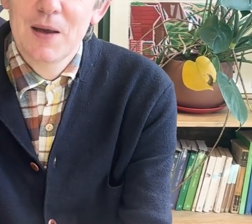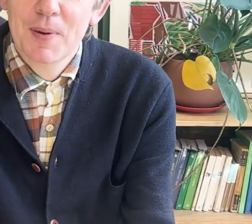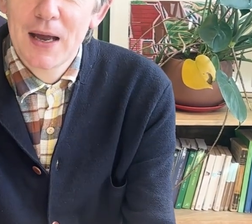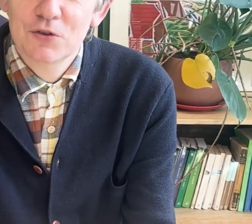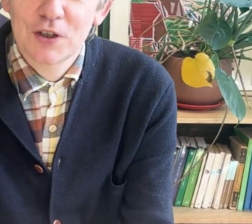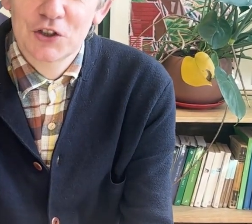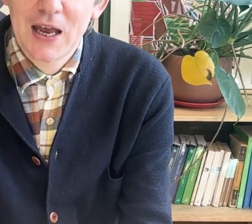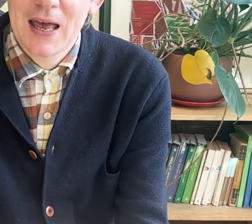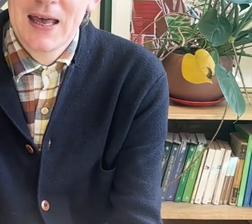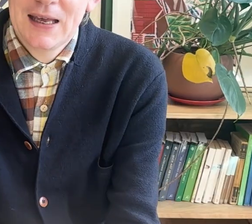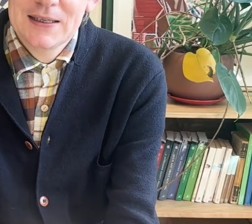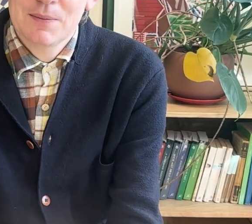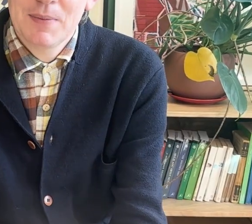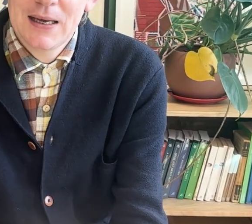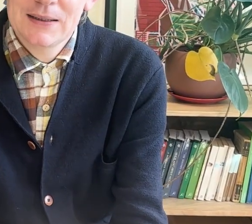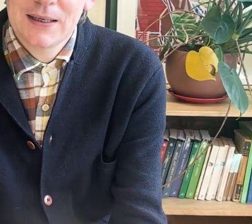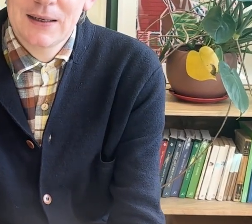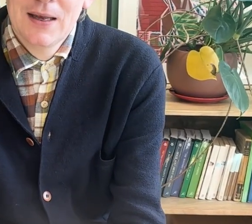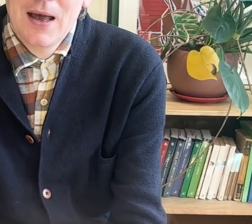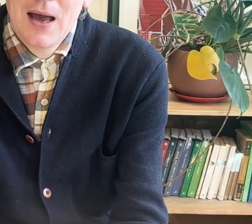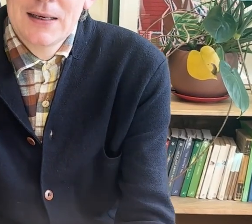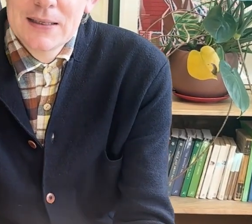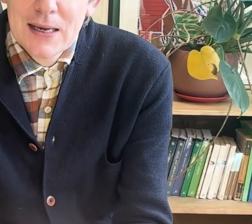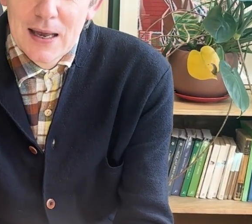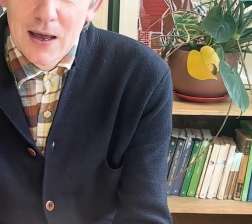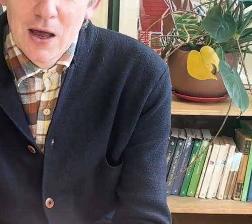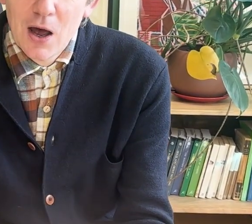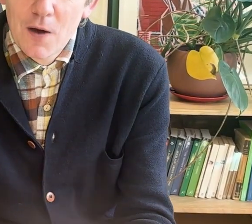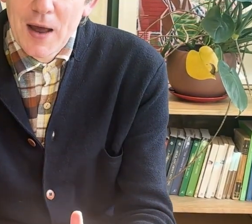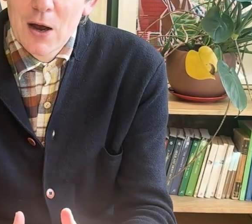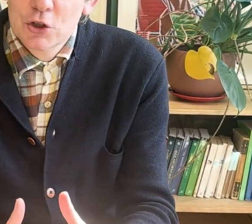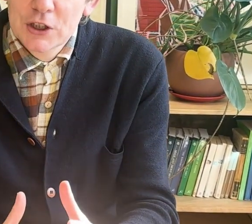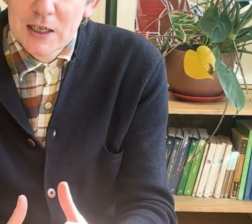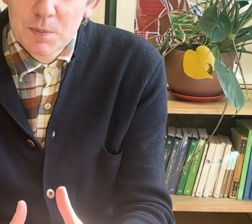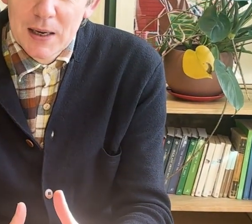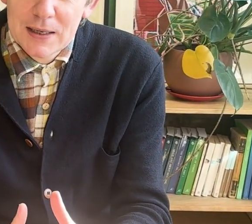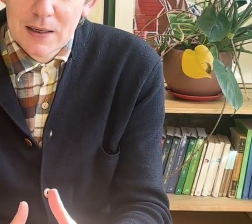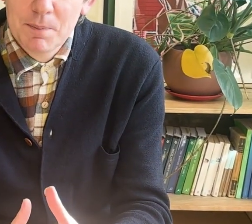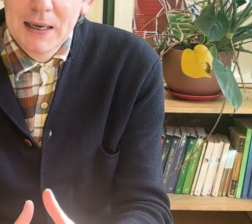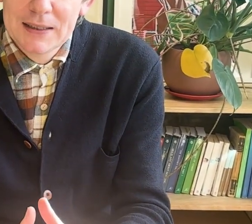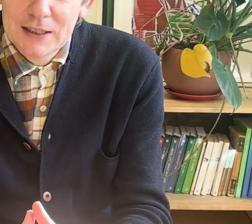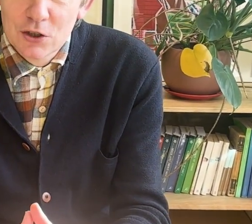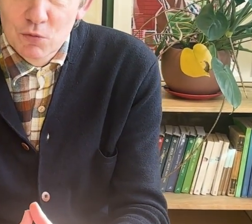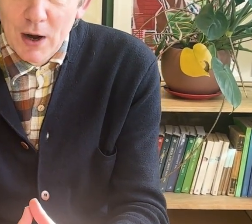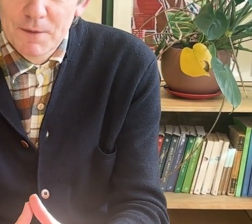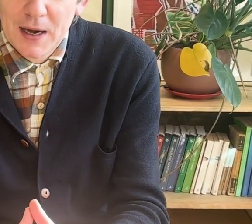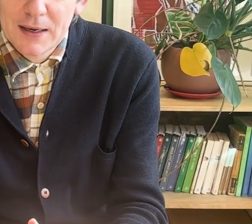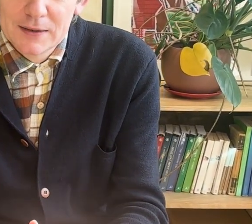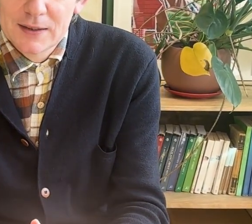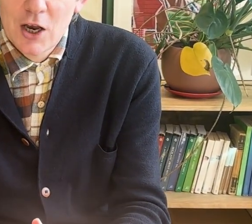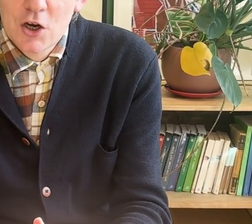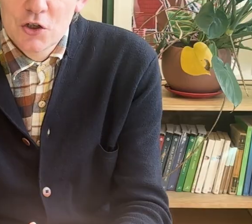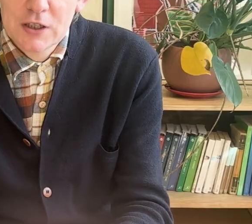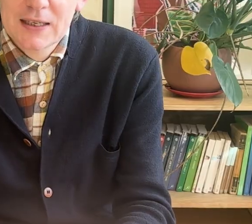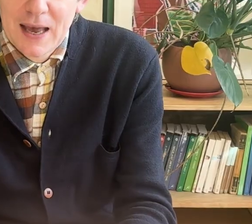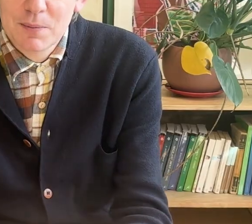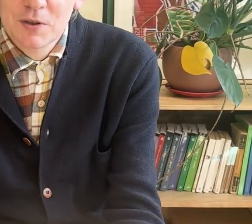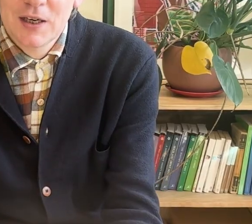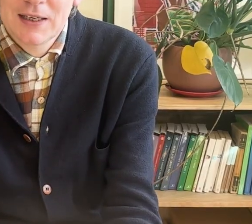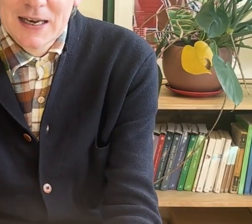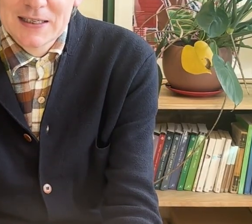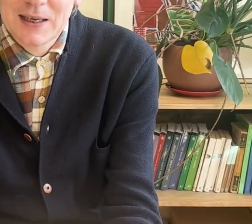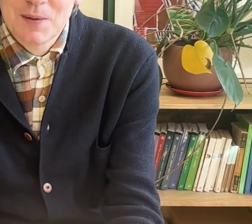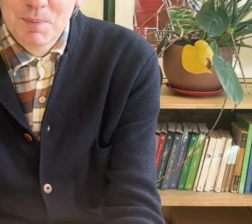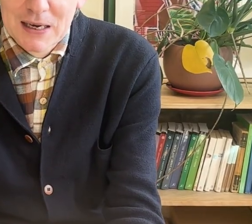get to hear Patrick share his amazing idea of how Shakespeare's ability to write villains just